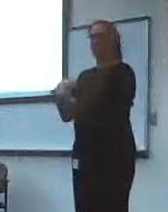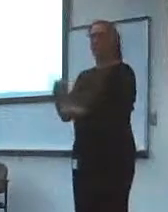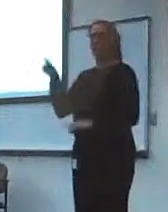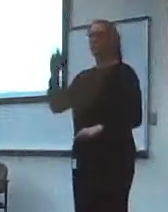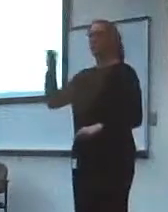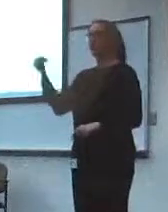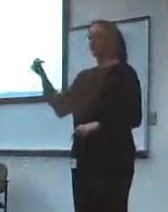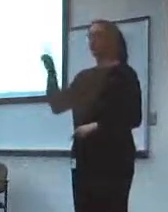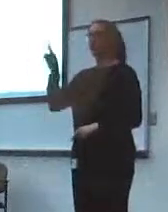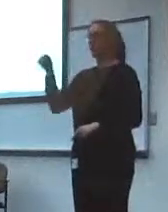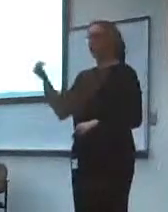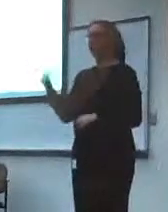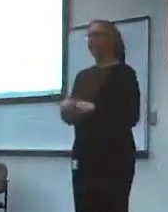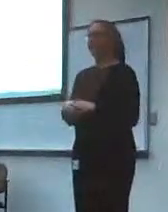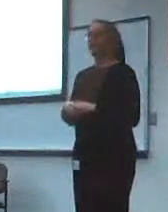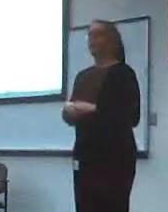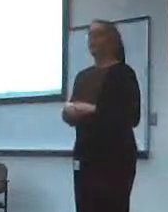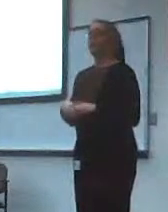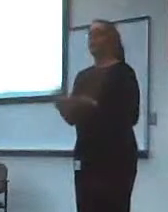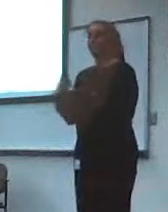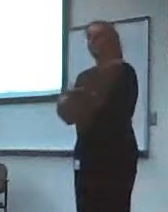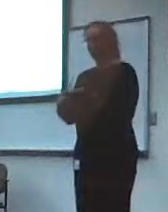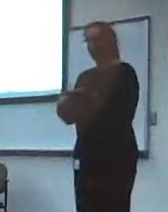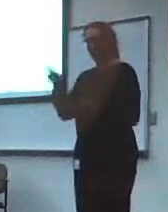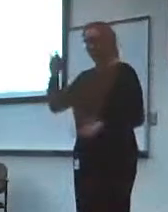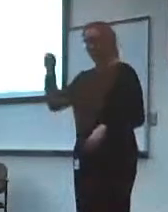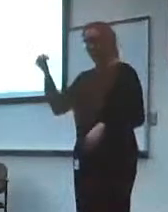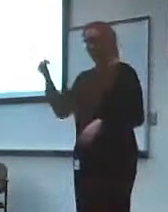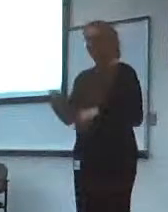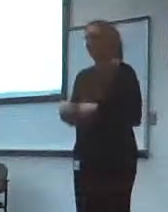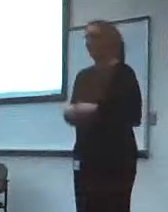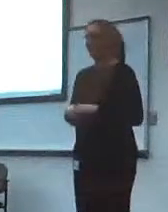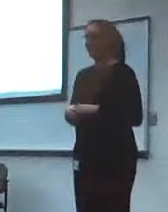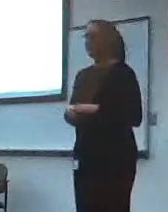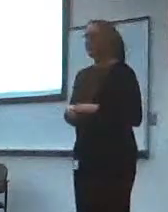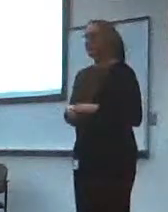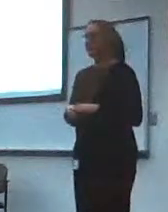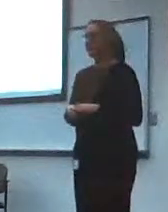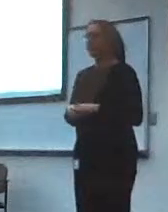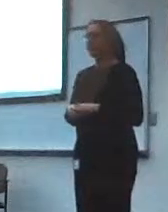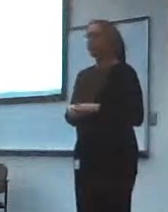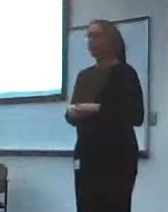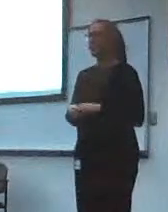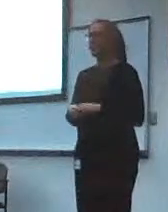The discussion was on restorative justice and the perspective of restorative justice.